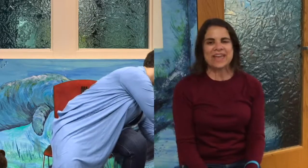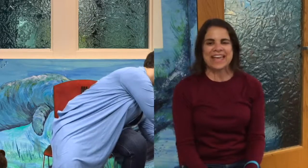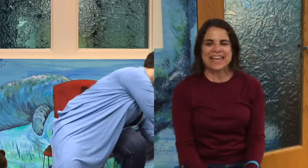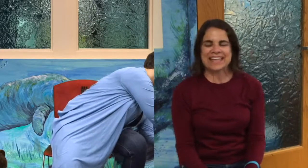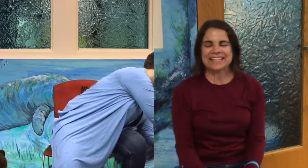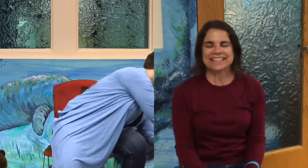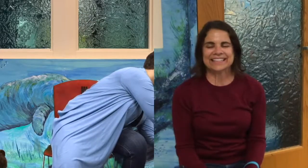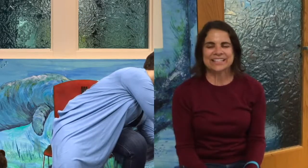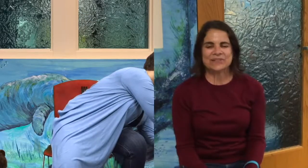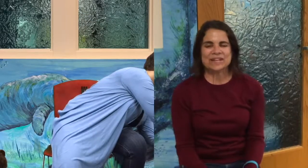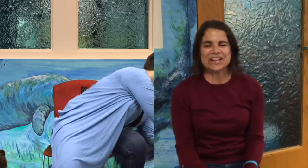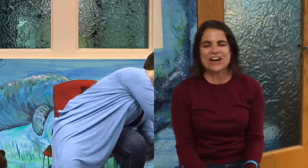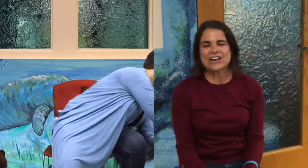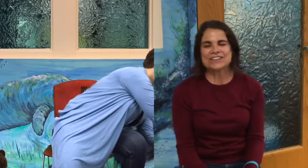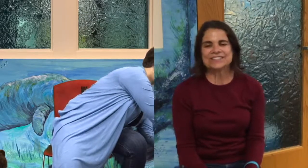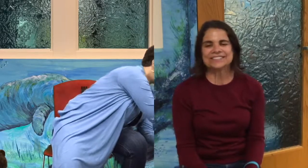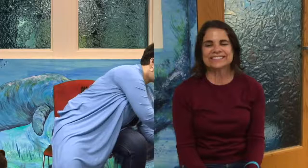okay? Here we go.